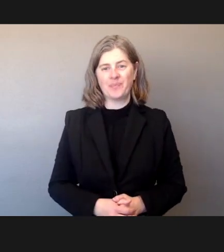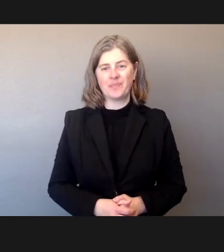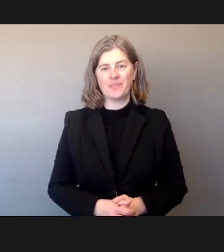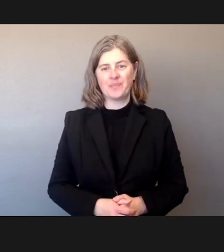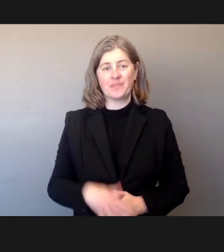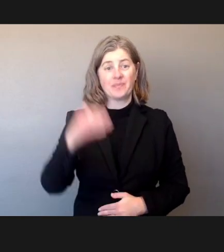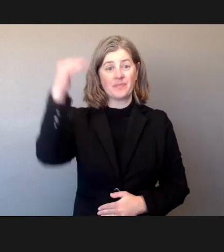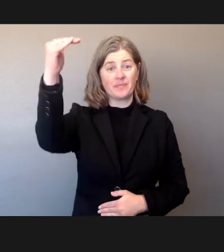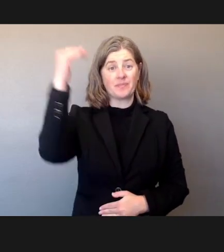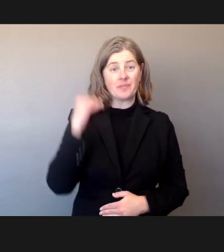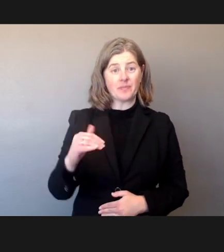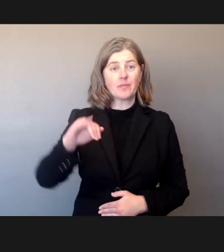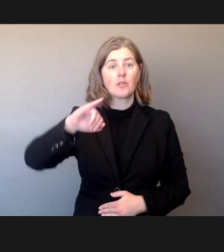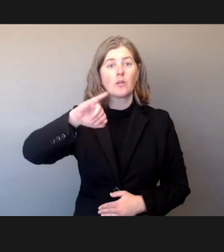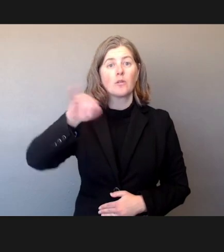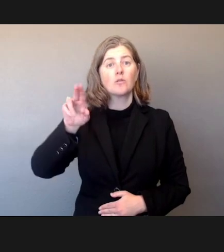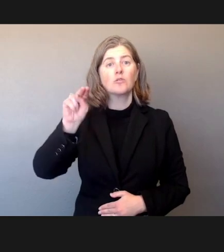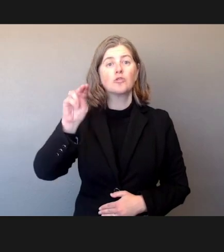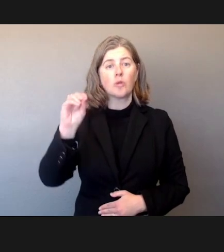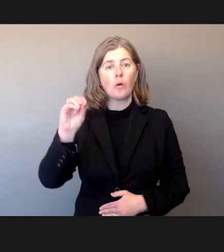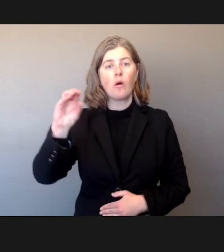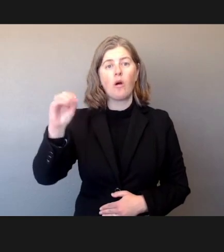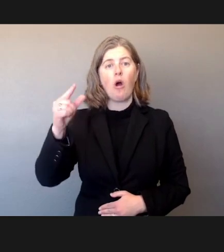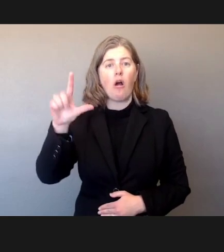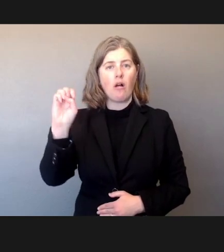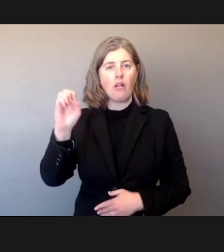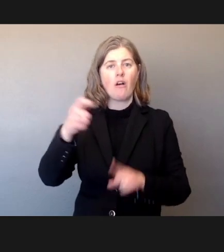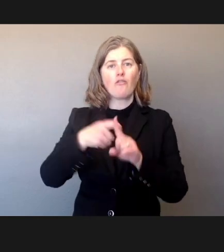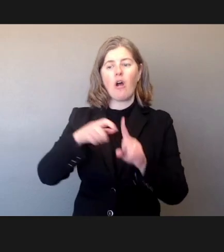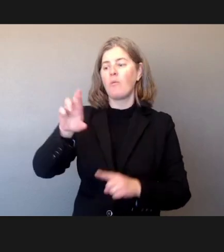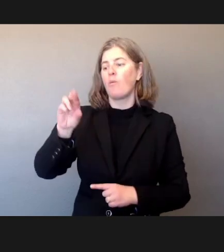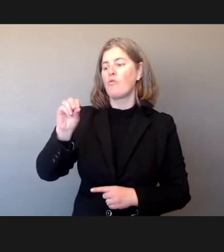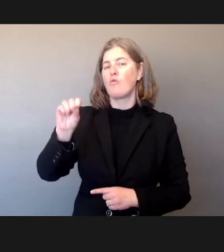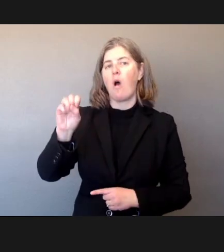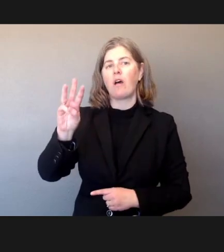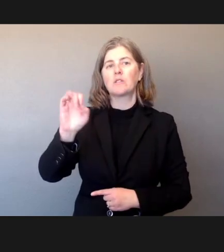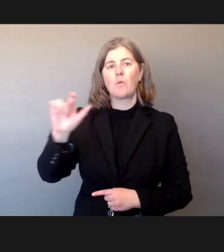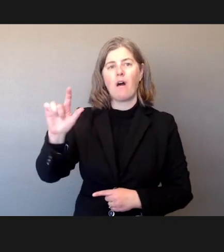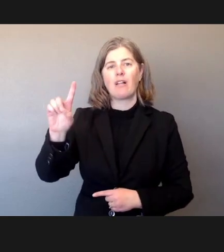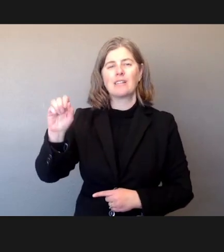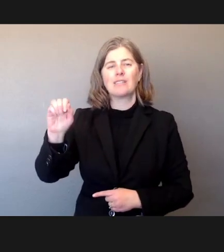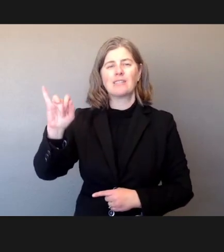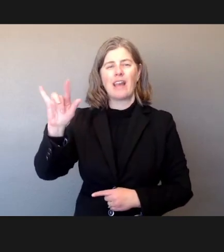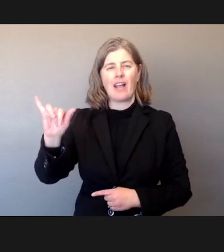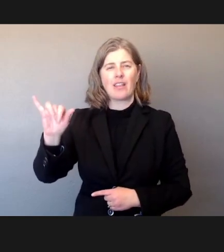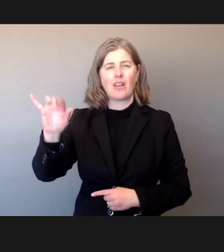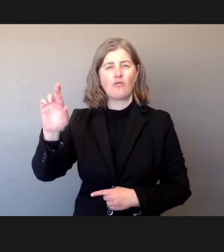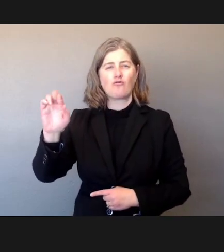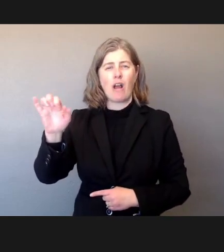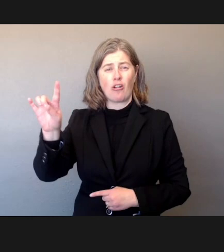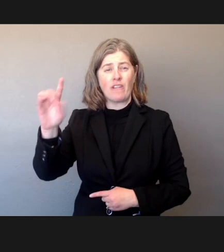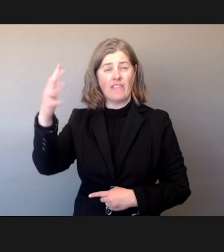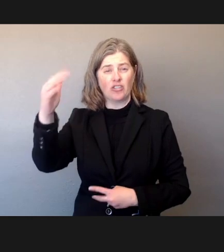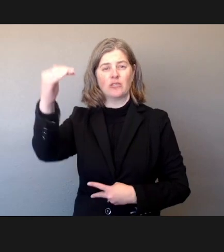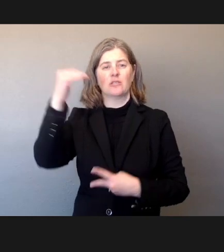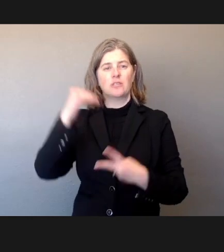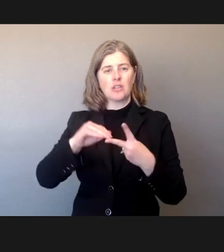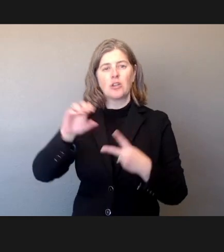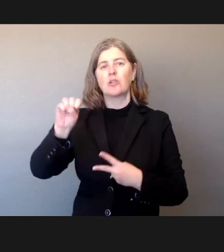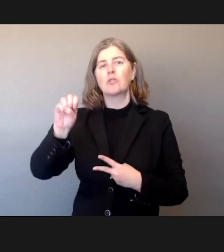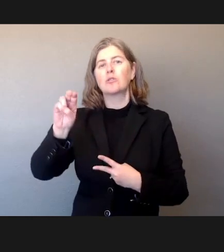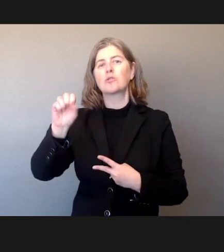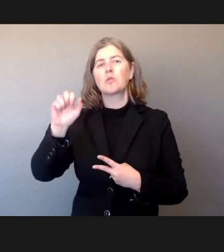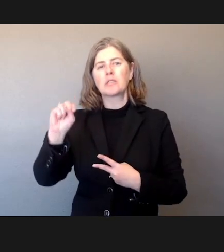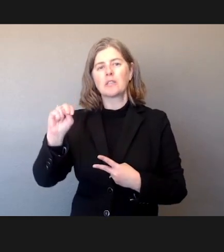right, next we're going to go to Juno Ogle from the Roswell Daily Record, and after Juno, we'll go to Susan Montoya with the Associated